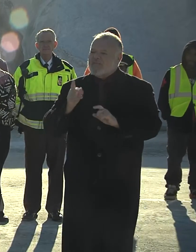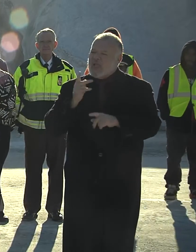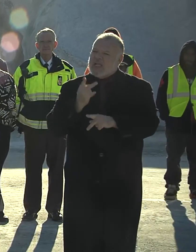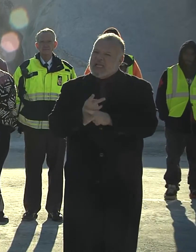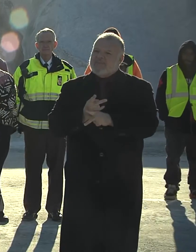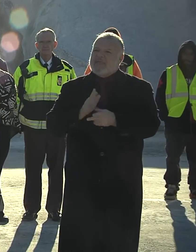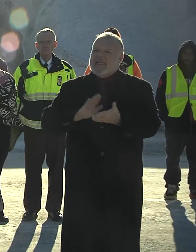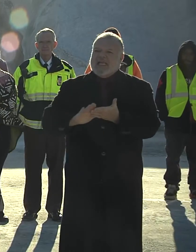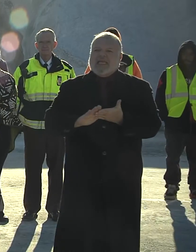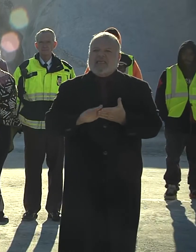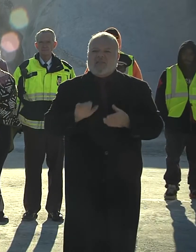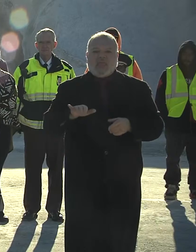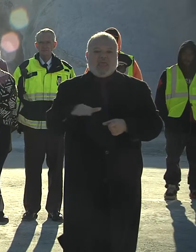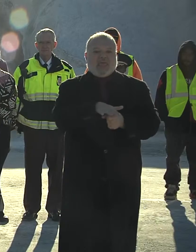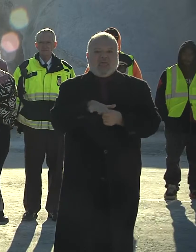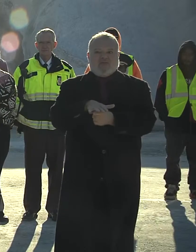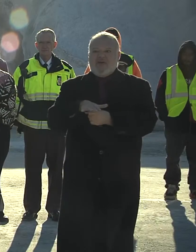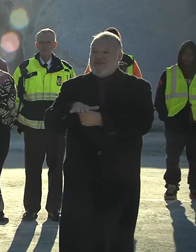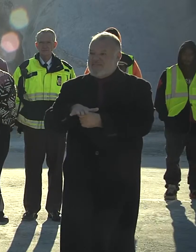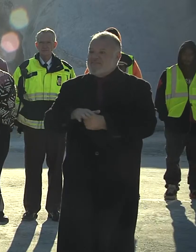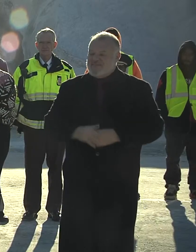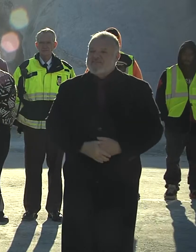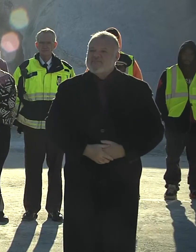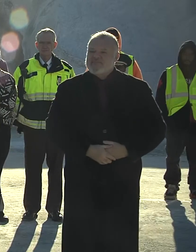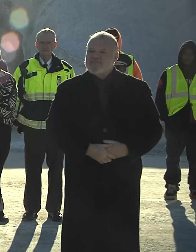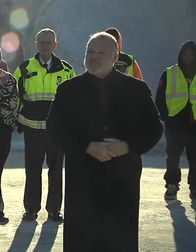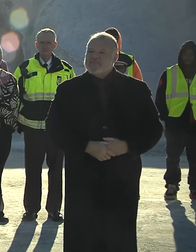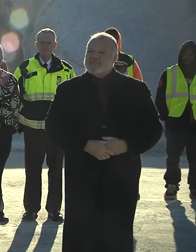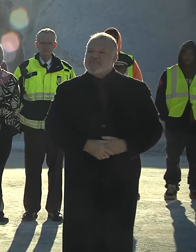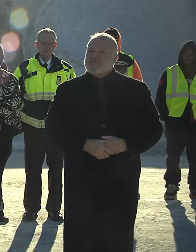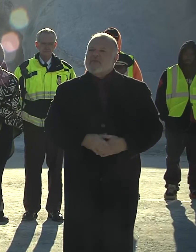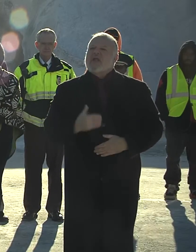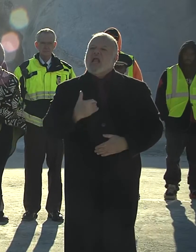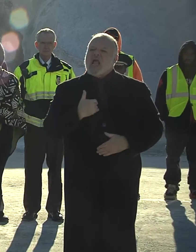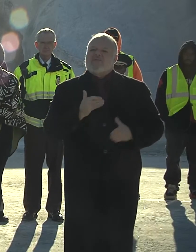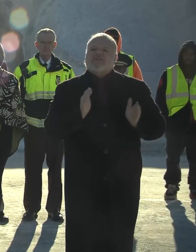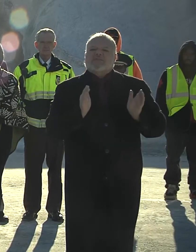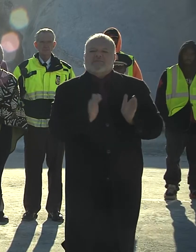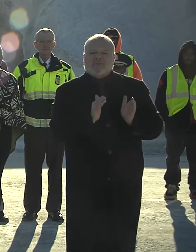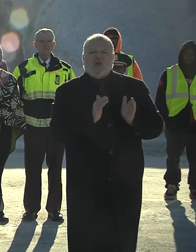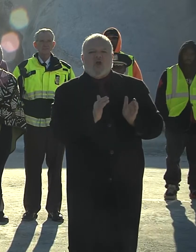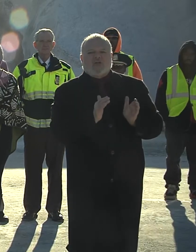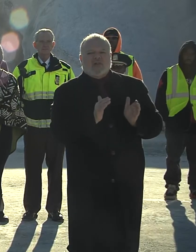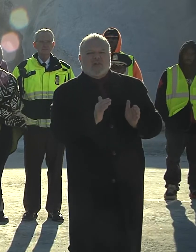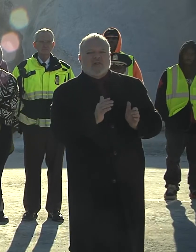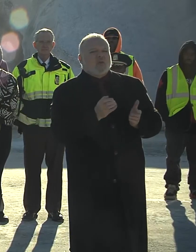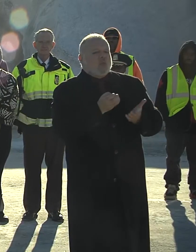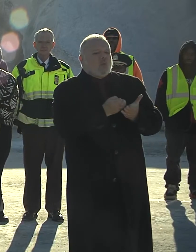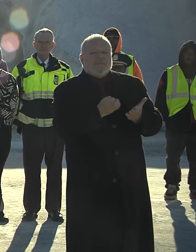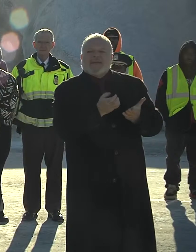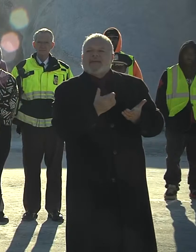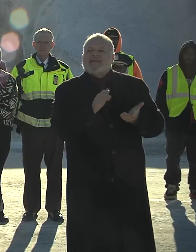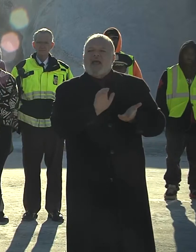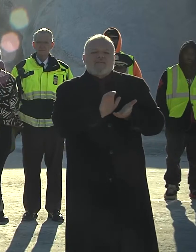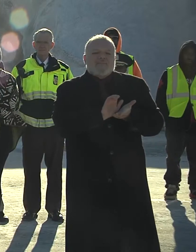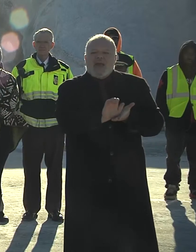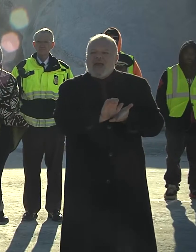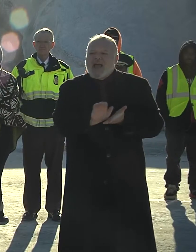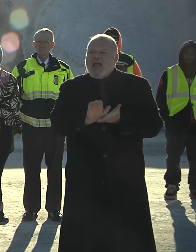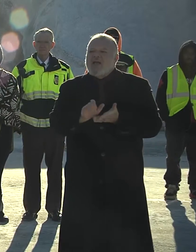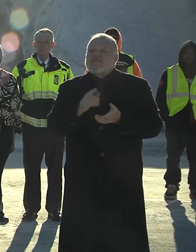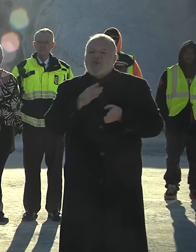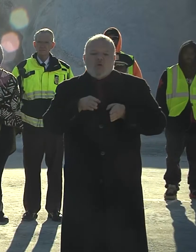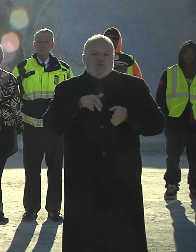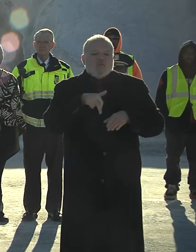available to us to allow us to do this expanded operation, and we think that this will be a great help to make sure that